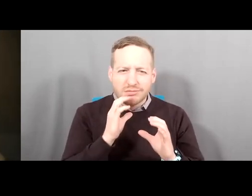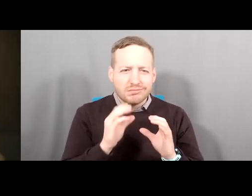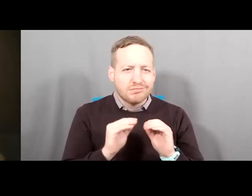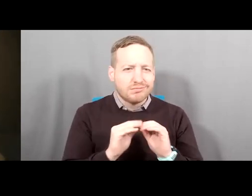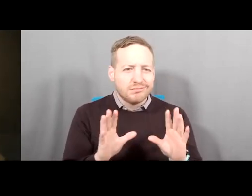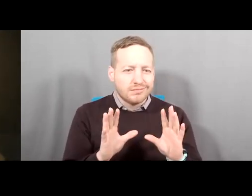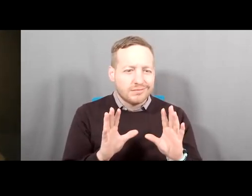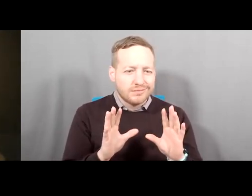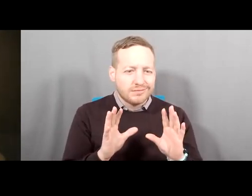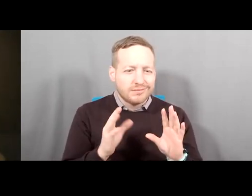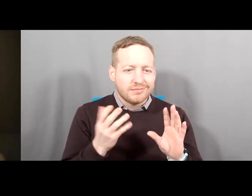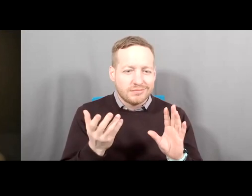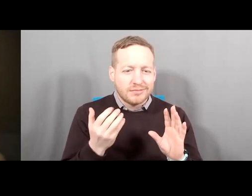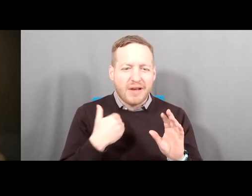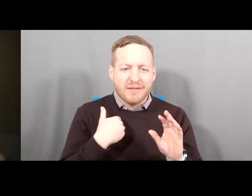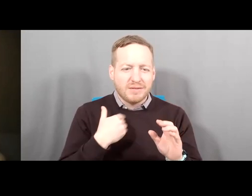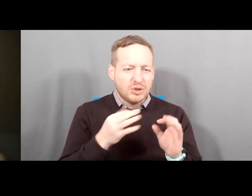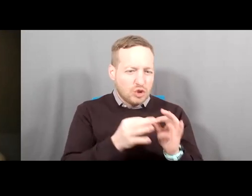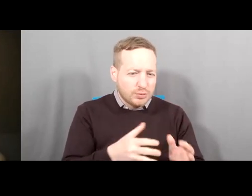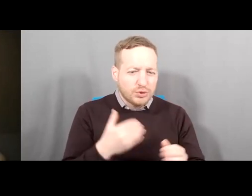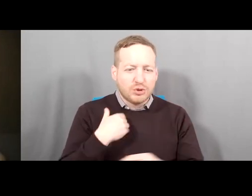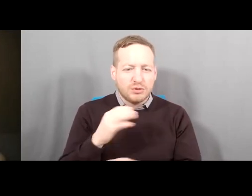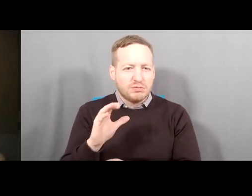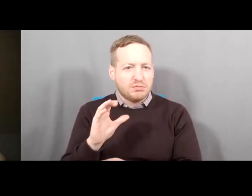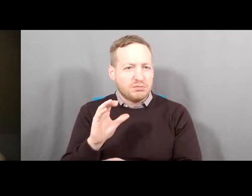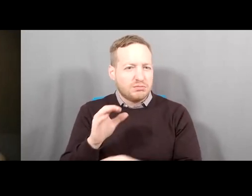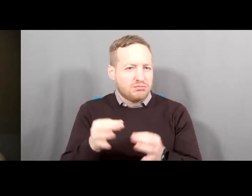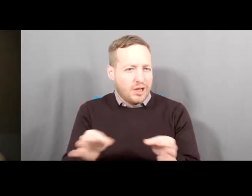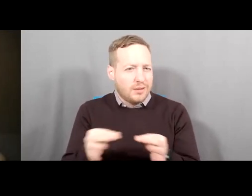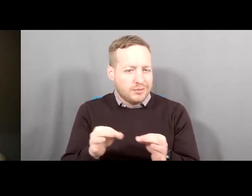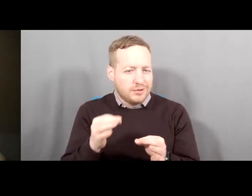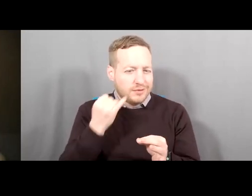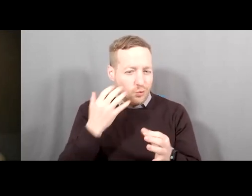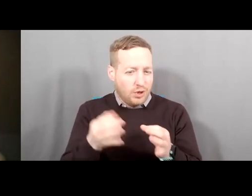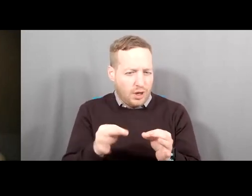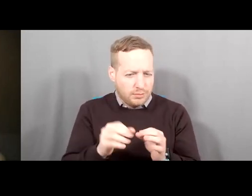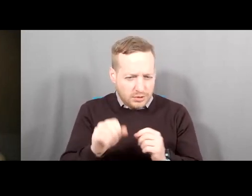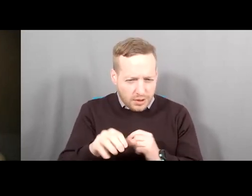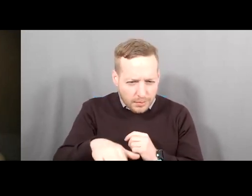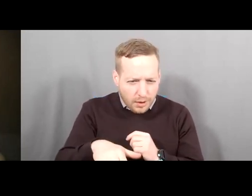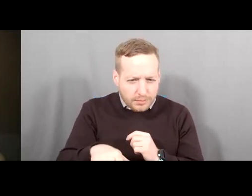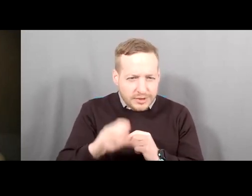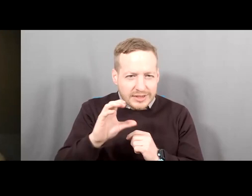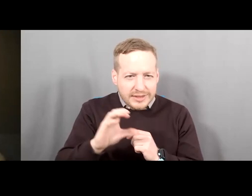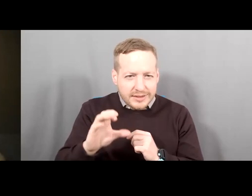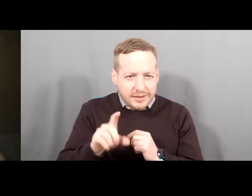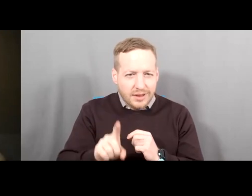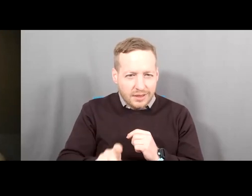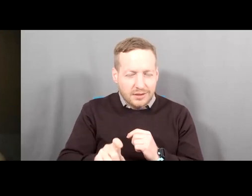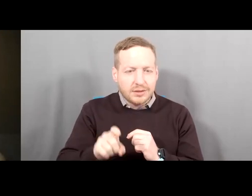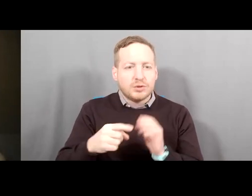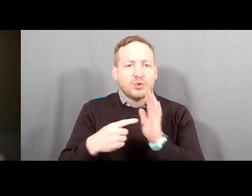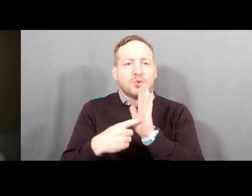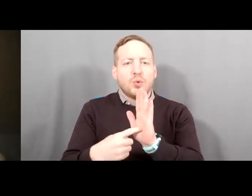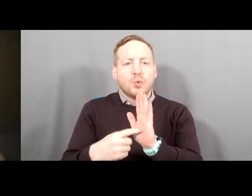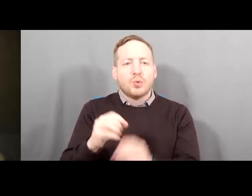speak, but we also want to get through our agenda items. I'm wondering if there's anything else. We have the interpreters and CART reporters. So if you need